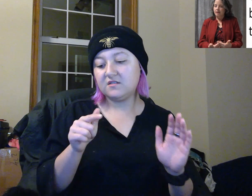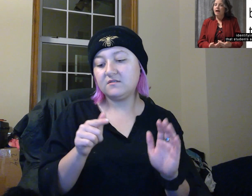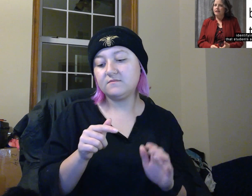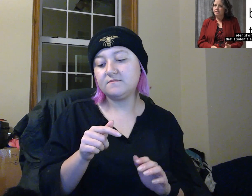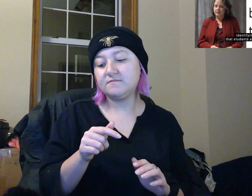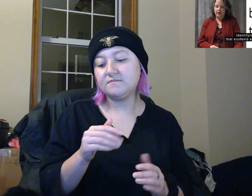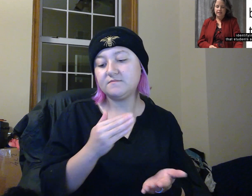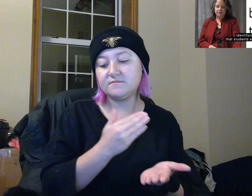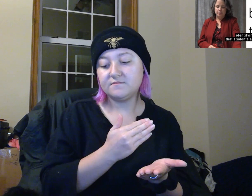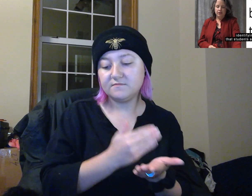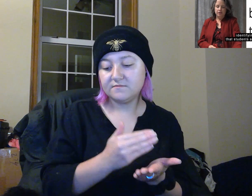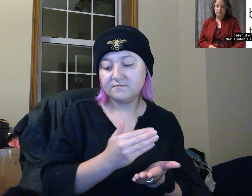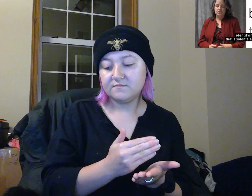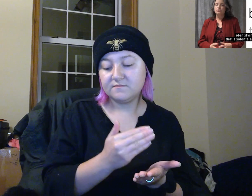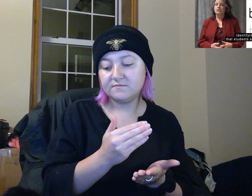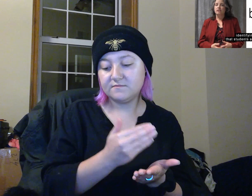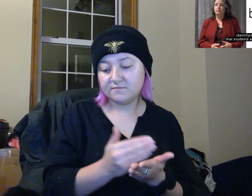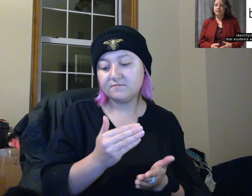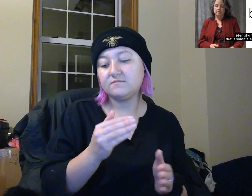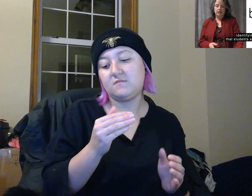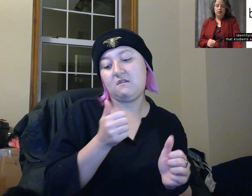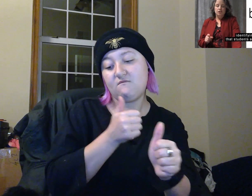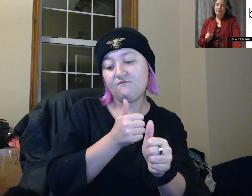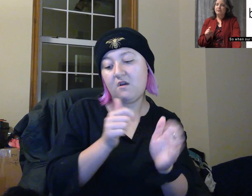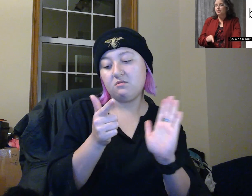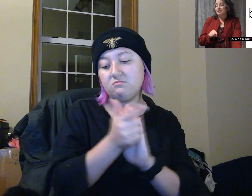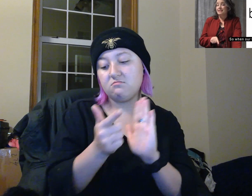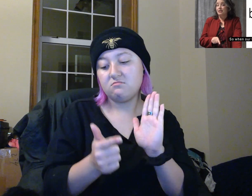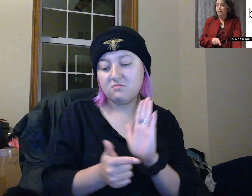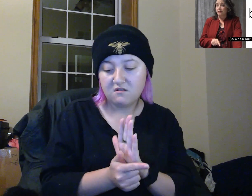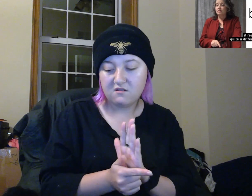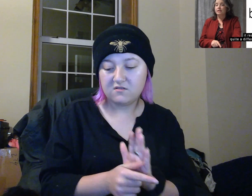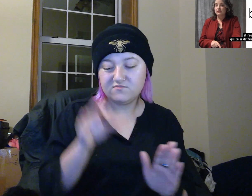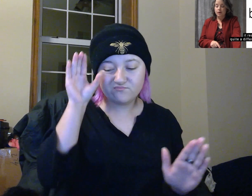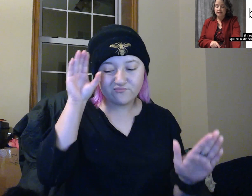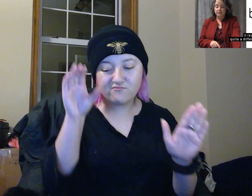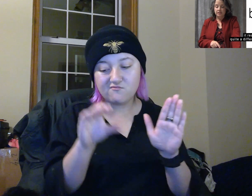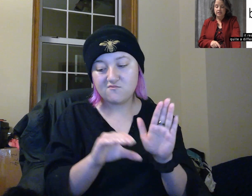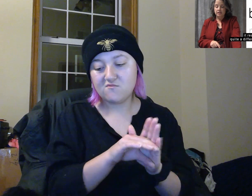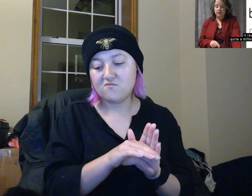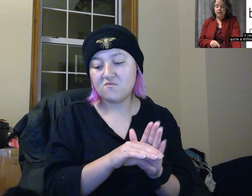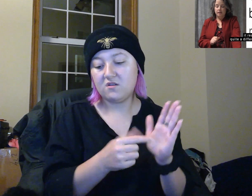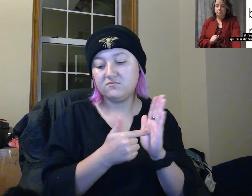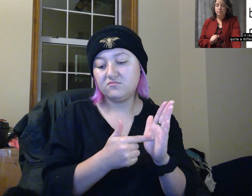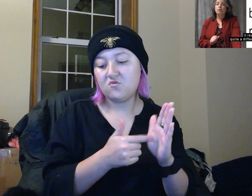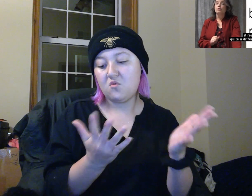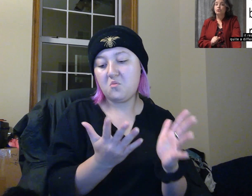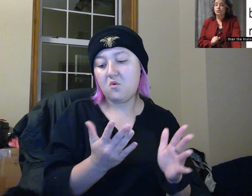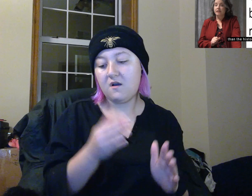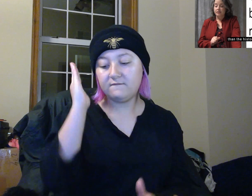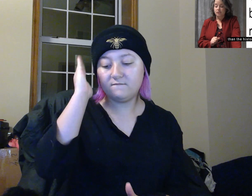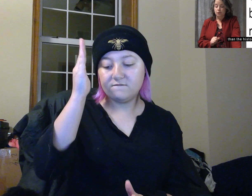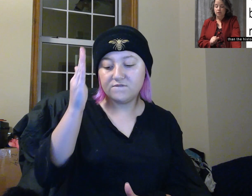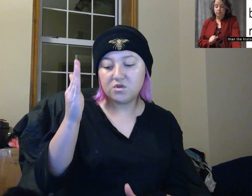field, identifying barriers that students are experiencing. So when our focus is there, it really is quite a different